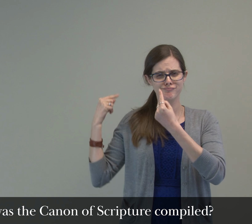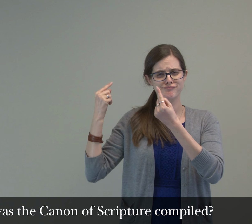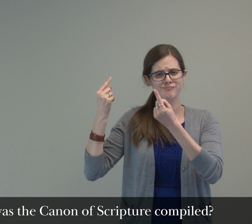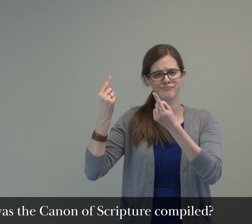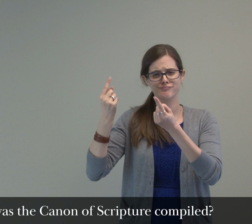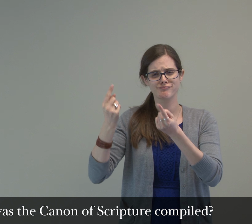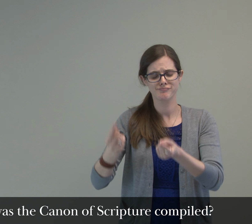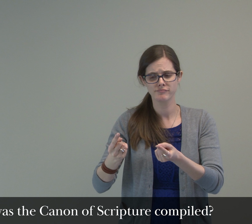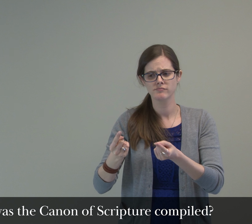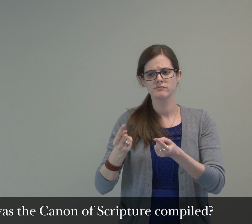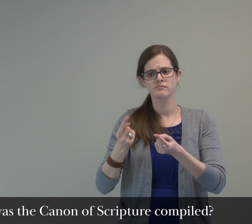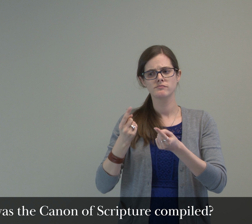canon of scripture compiled?